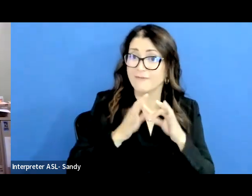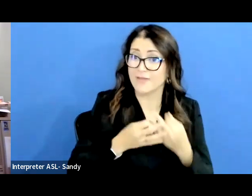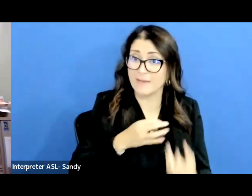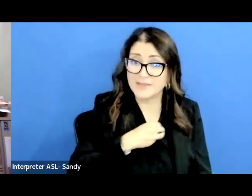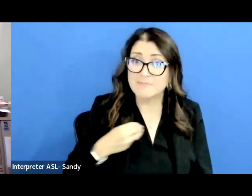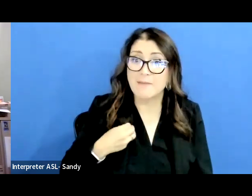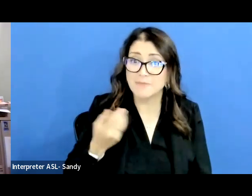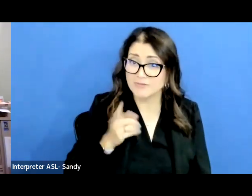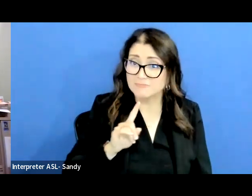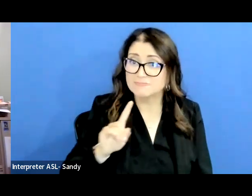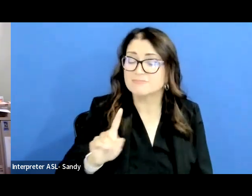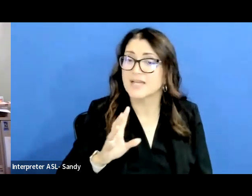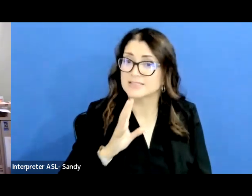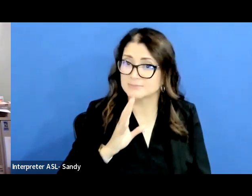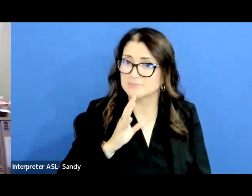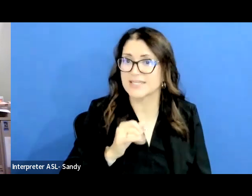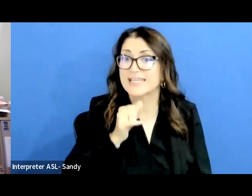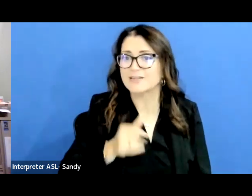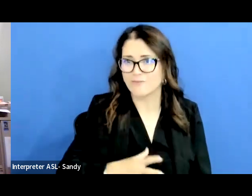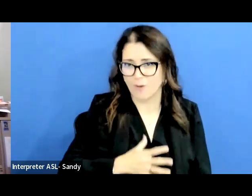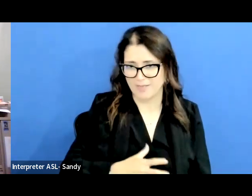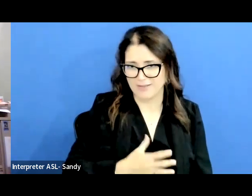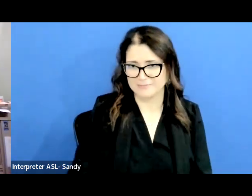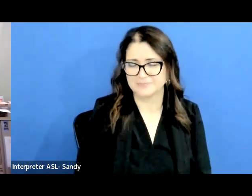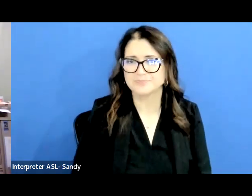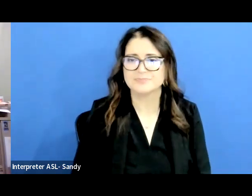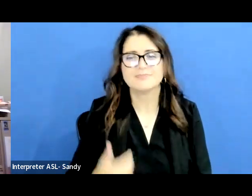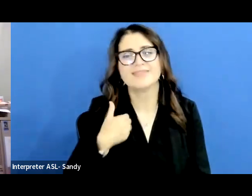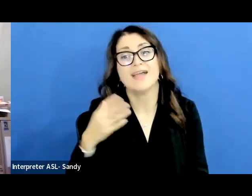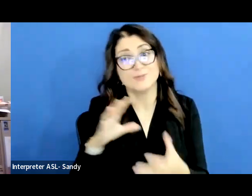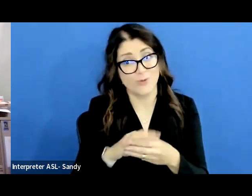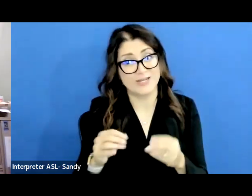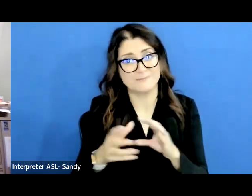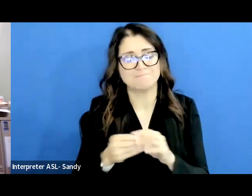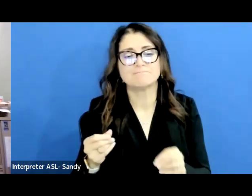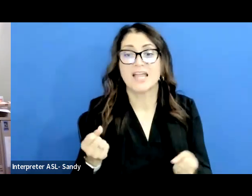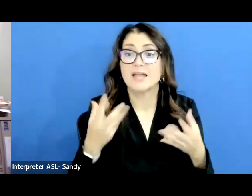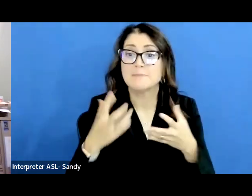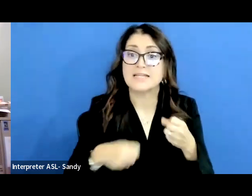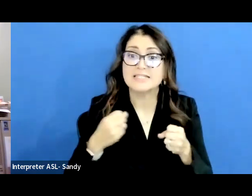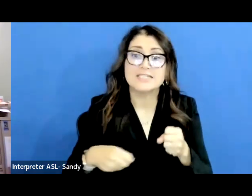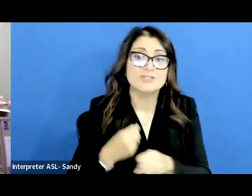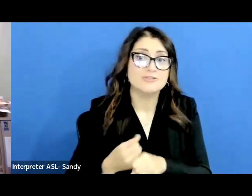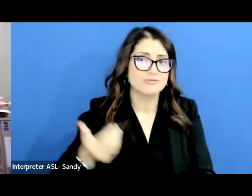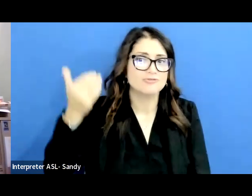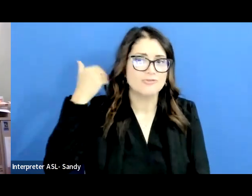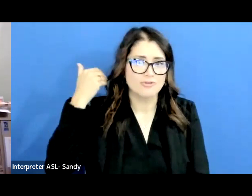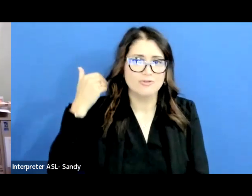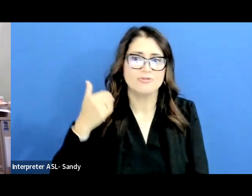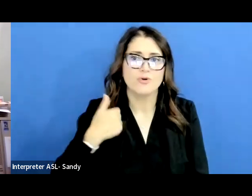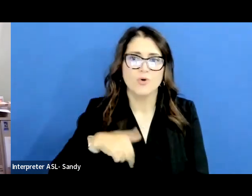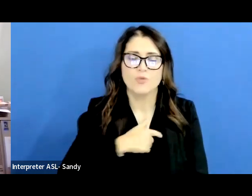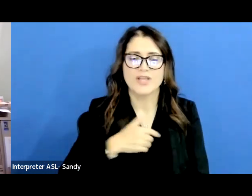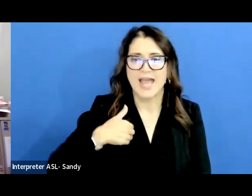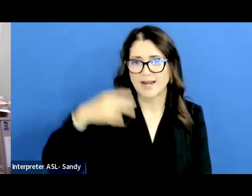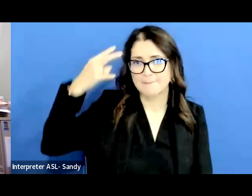go speak to informally. I have this story. Many years ago, we had this Mexican